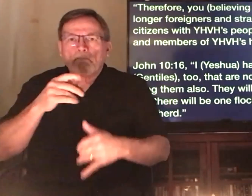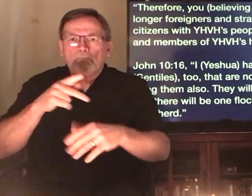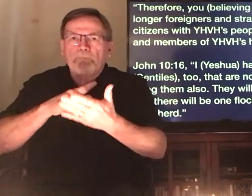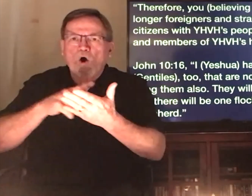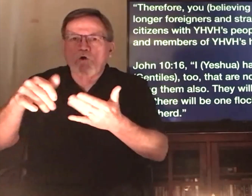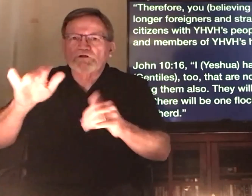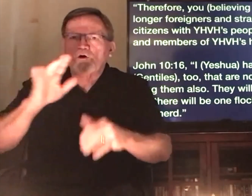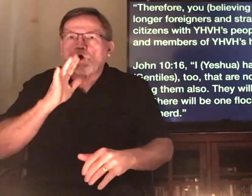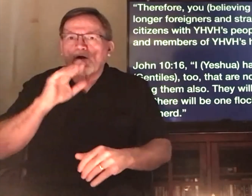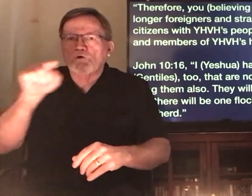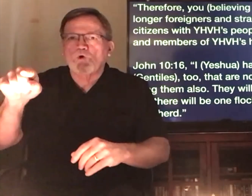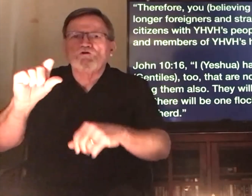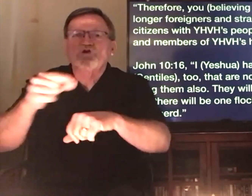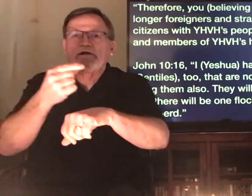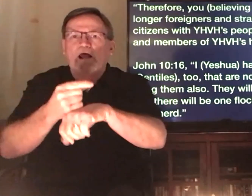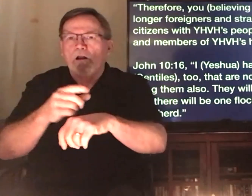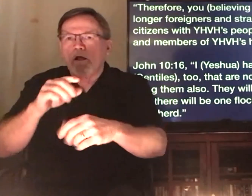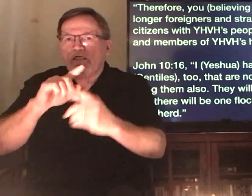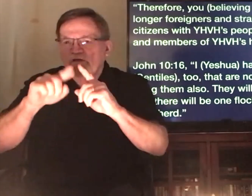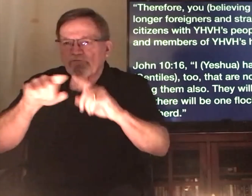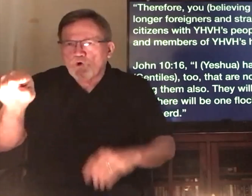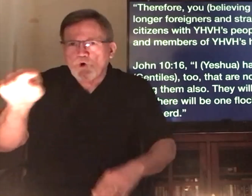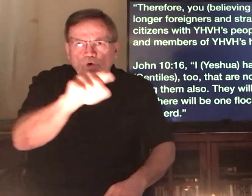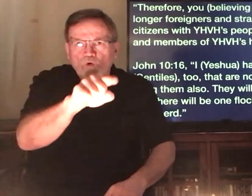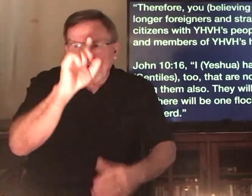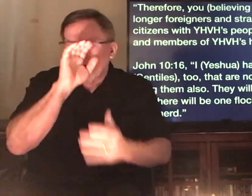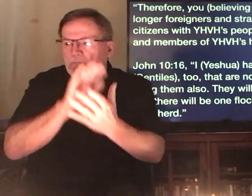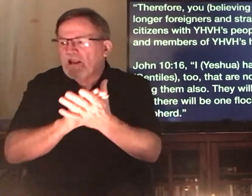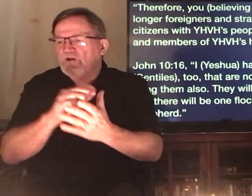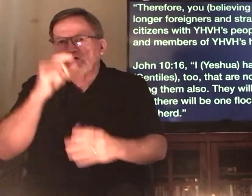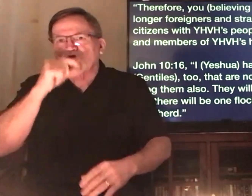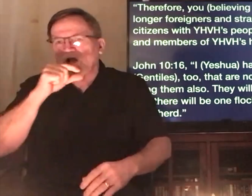will show you a picture of that later. Anyway,